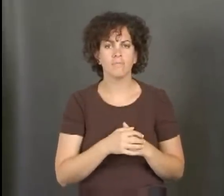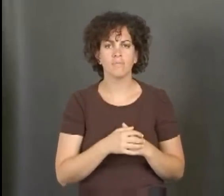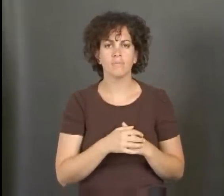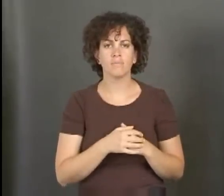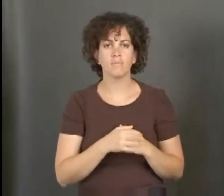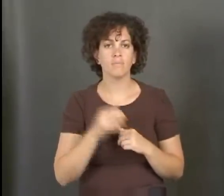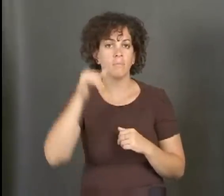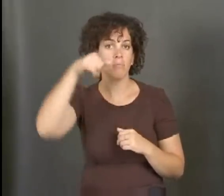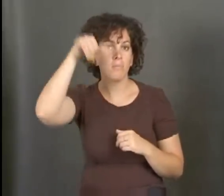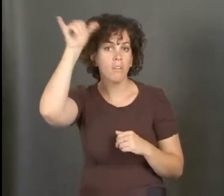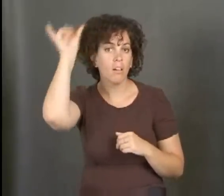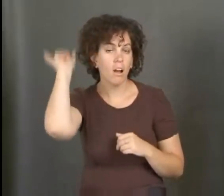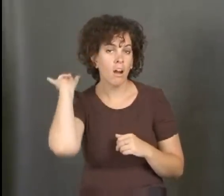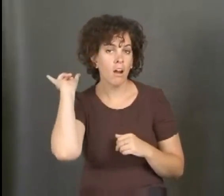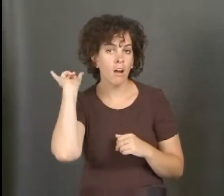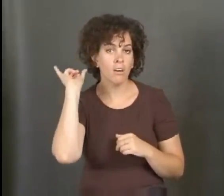For colors, you might have blonde.